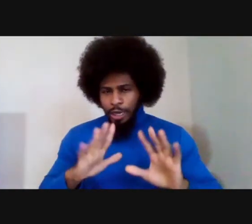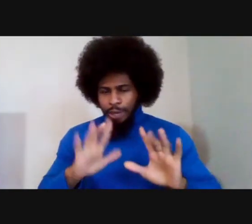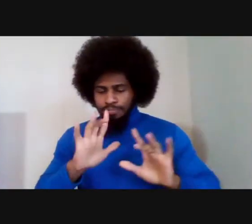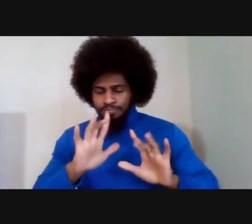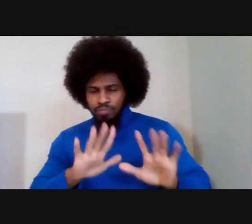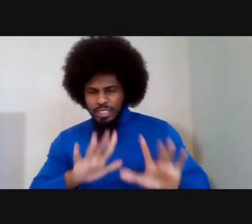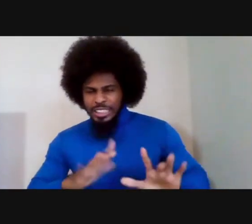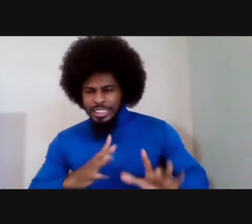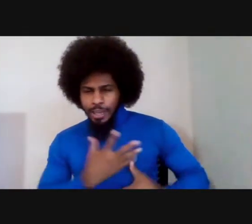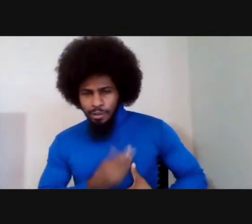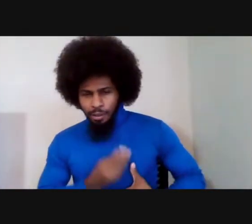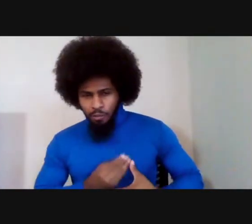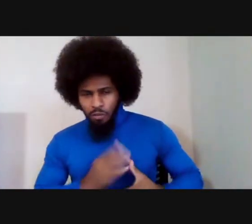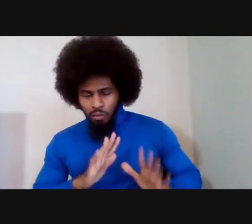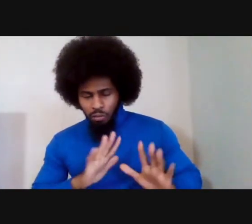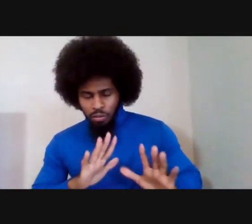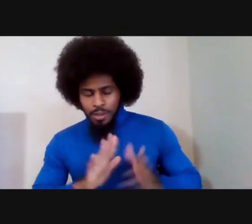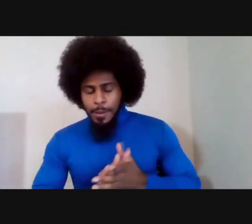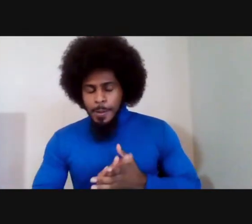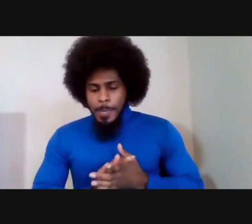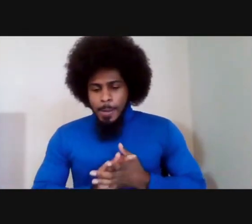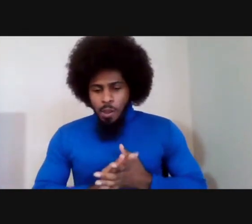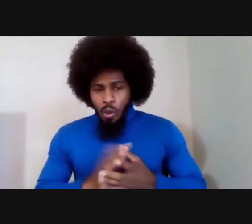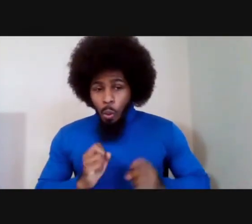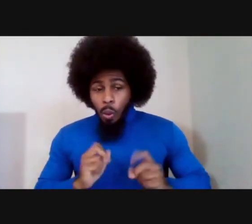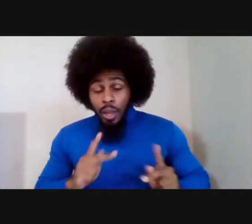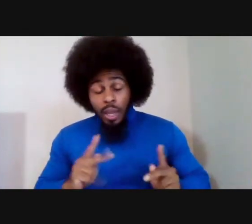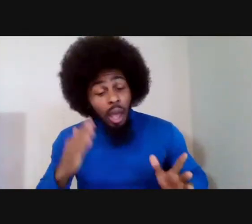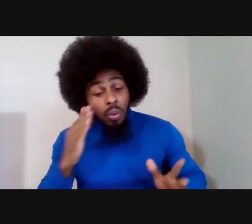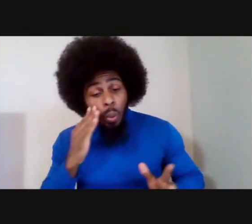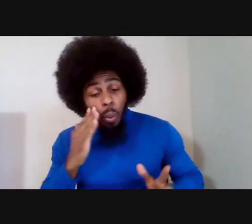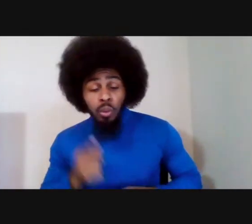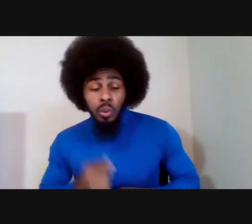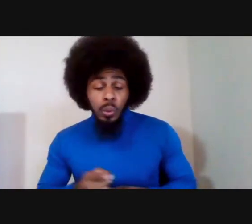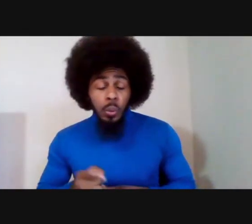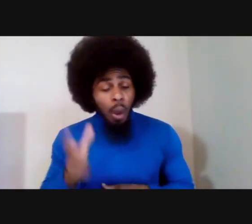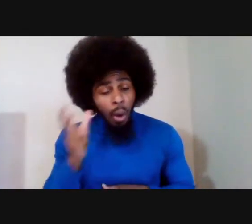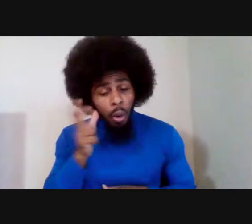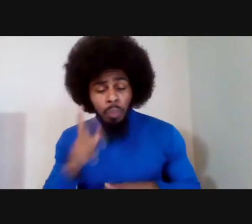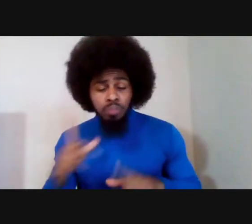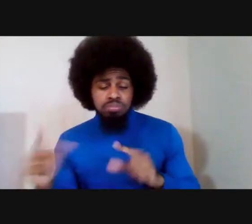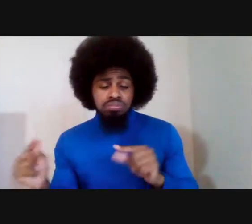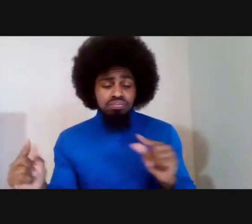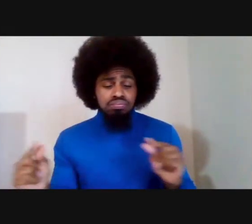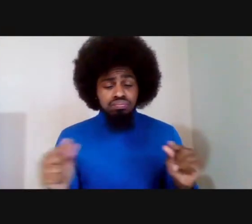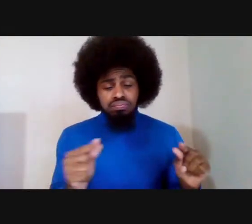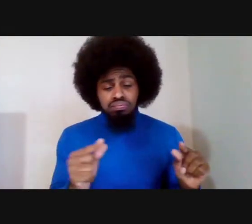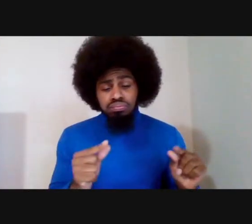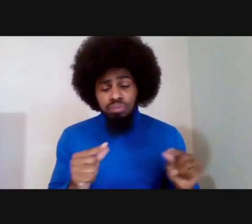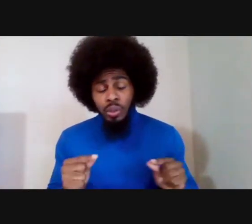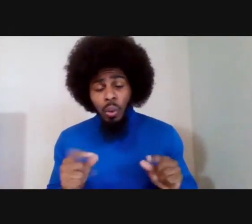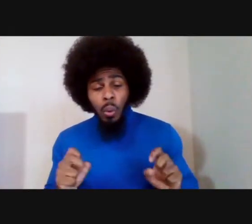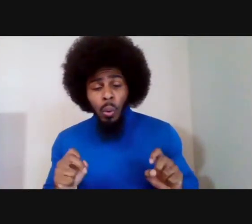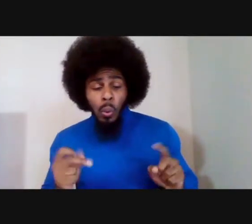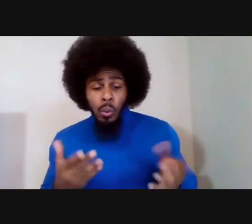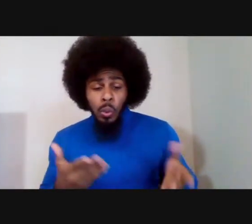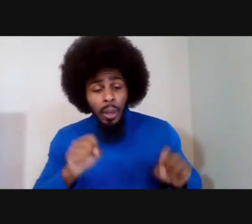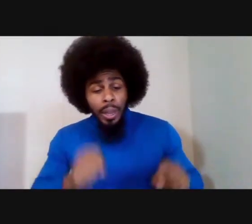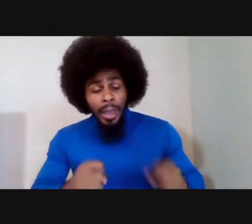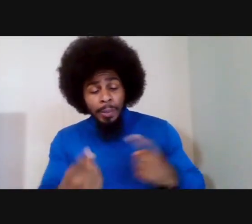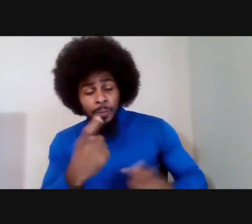And like, so I know there's been a lot of conversation and just wanted to open up the space. And she starts shaking her